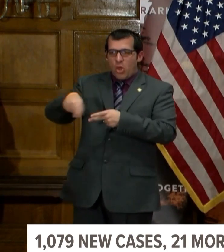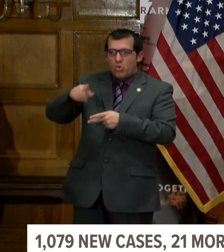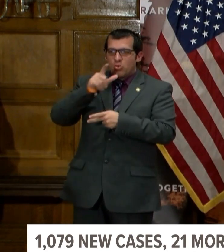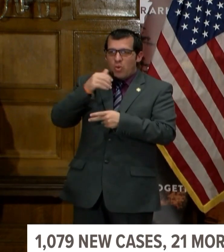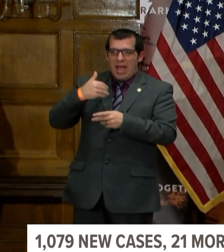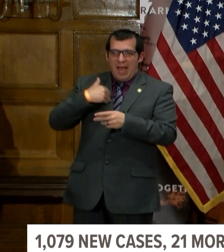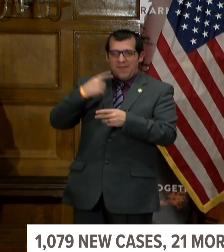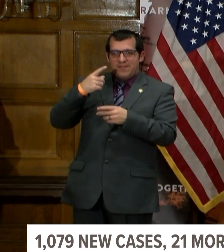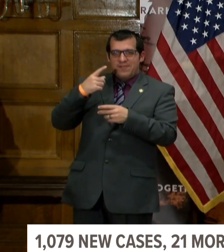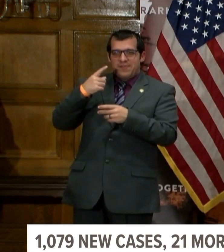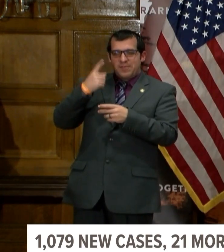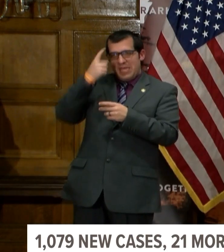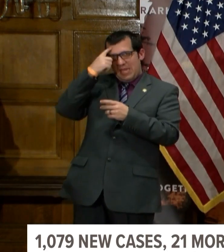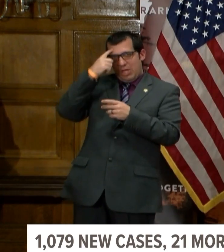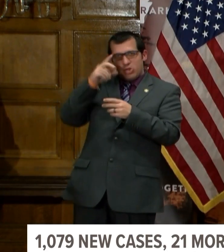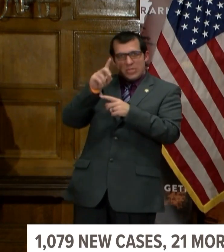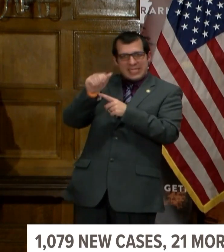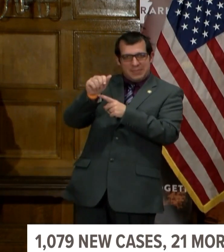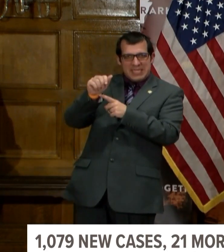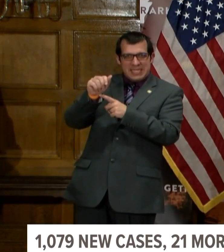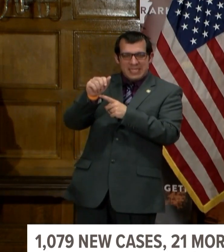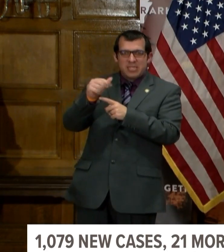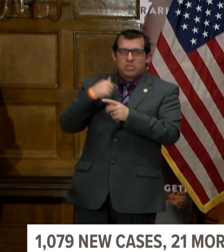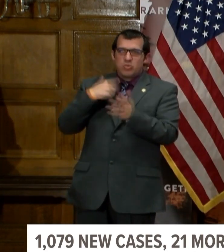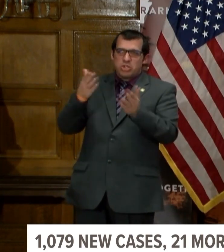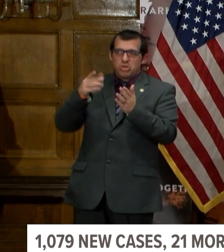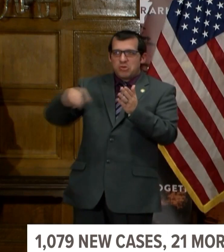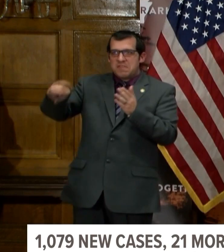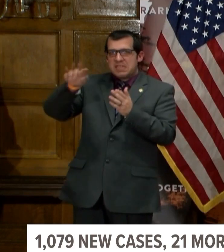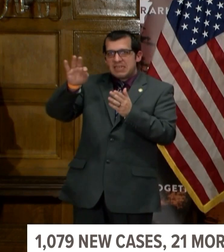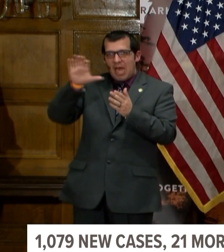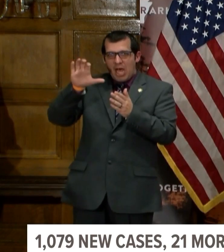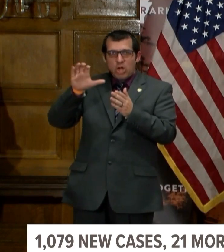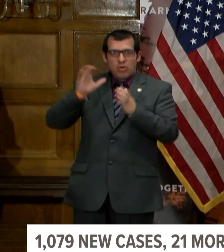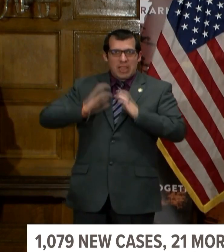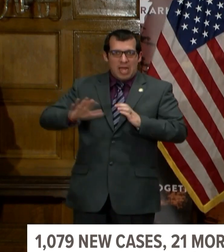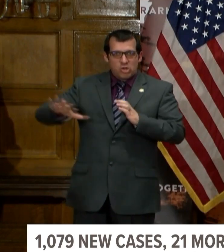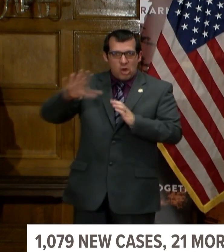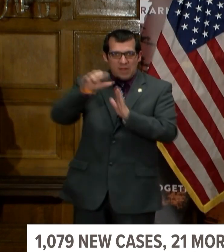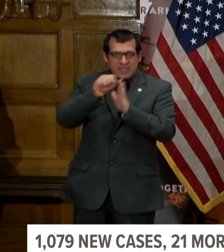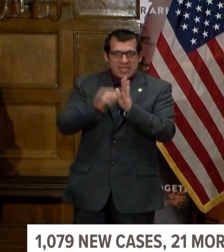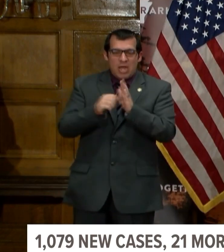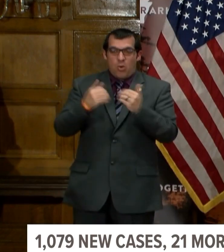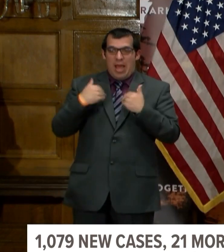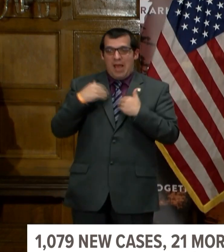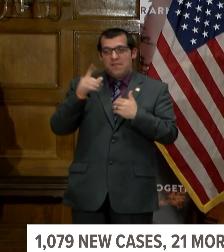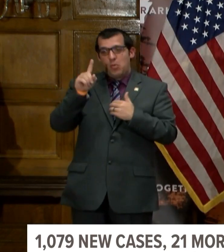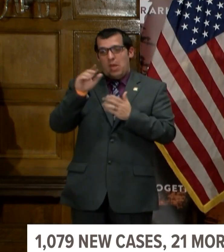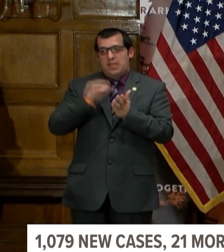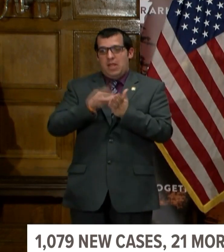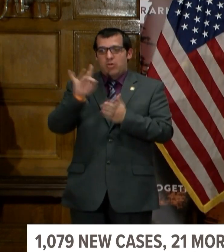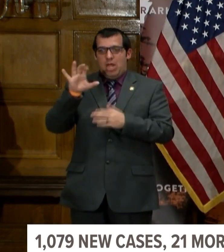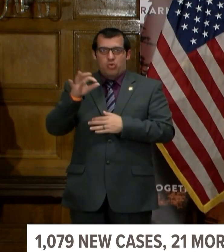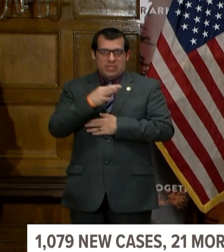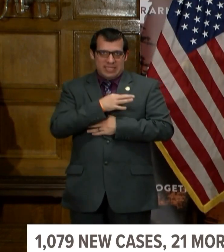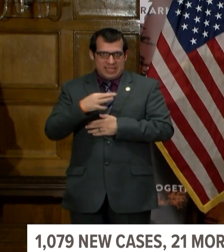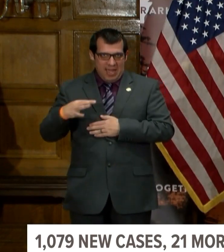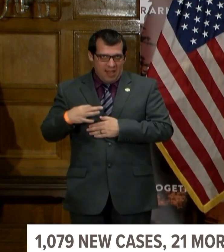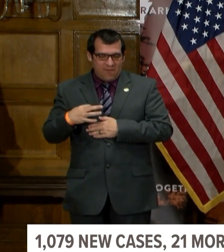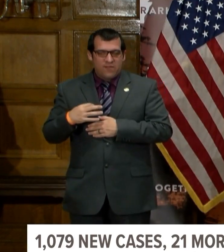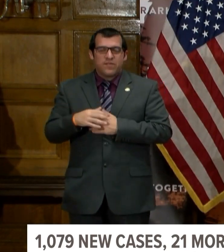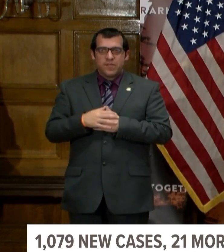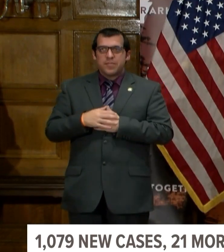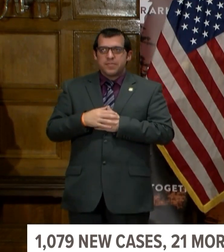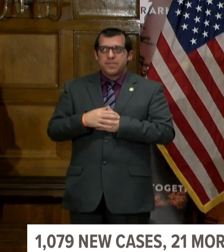disabilities. We serve about 900 clients across the state and have about 1,800 staff. So we are looking